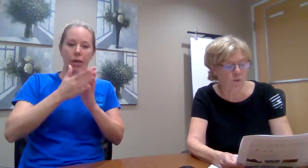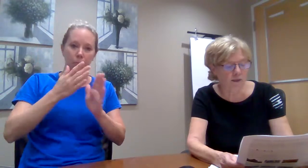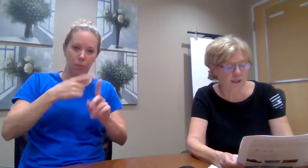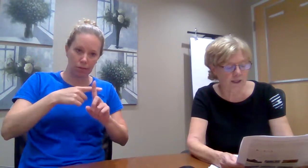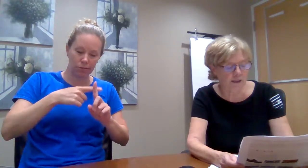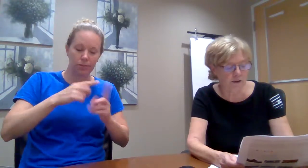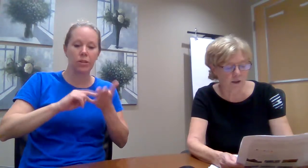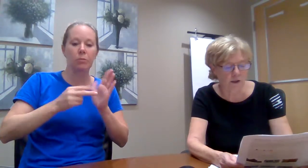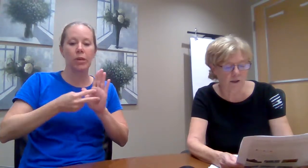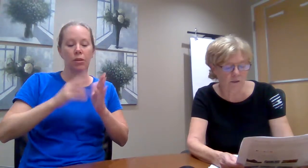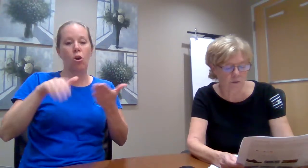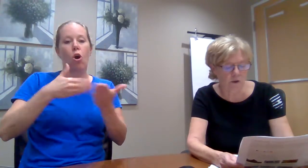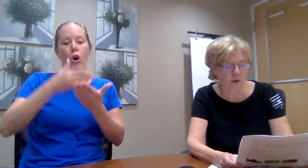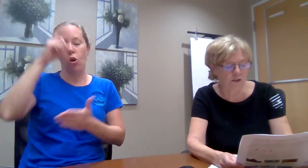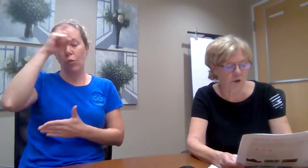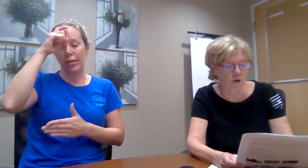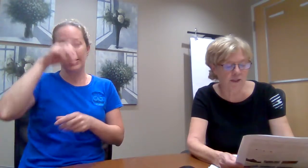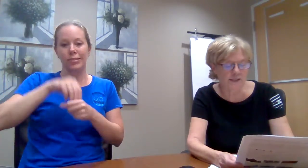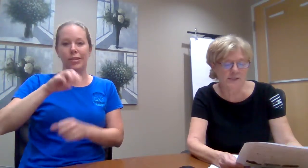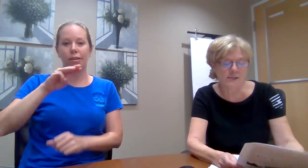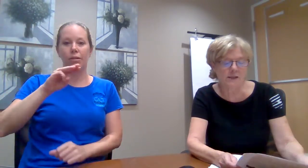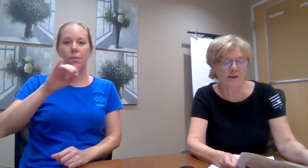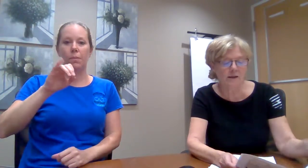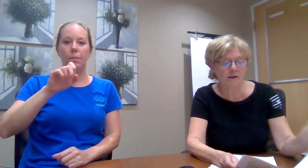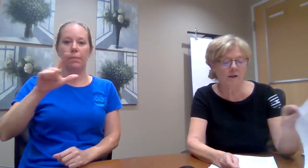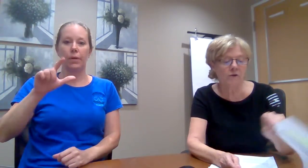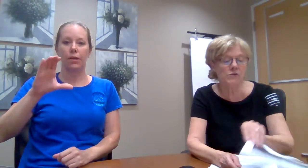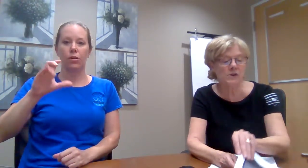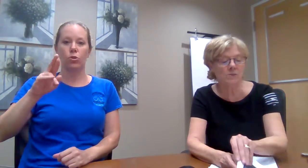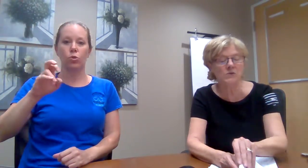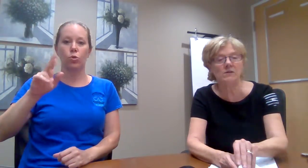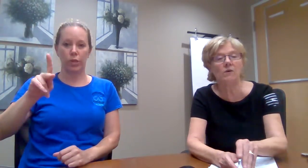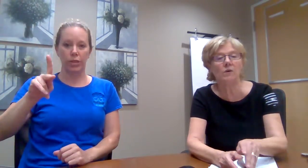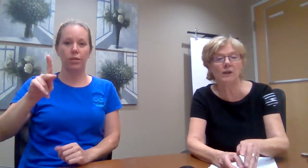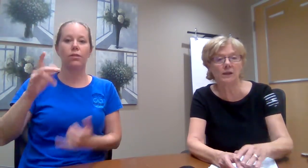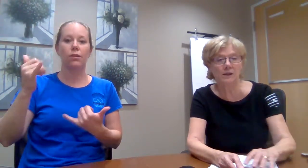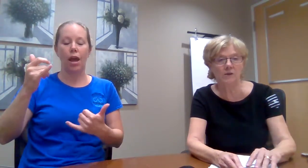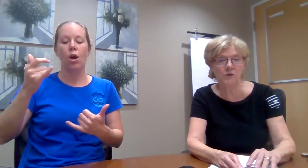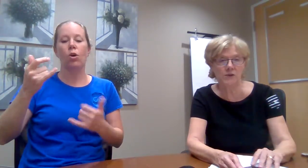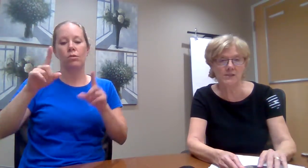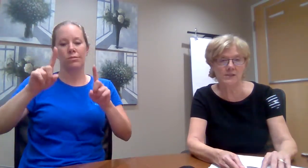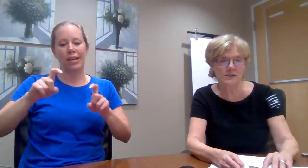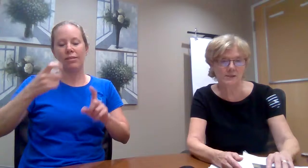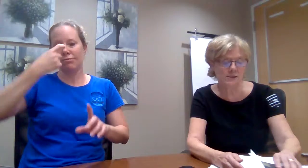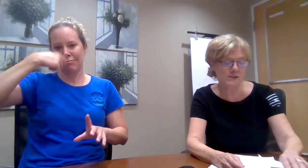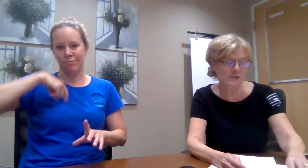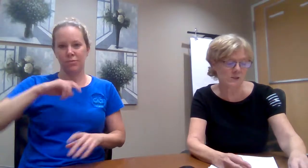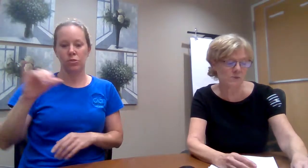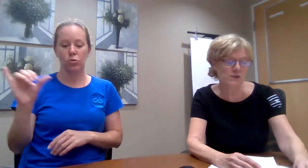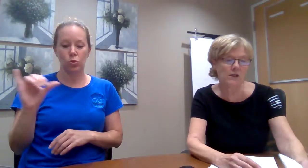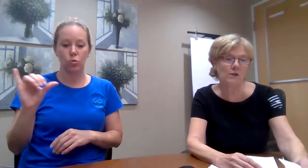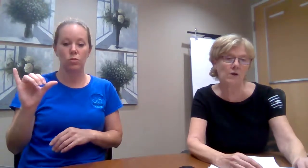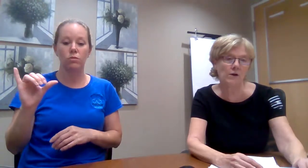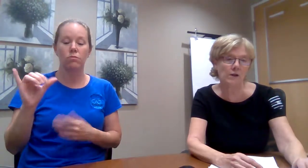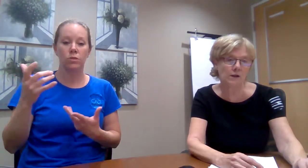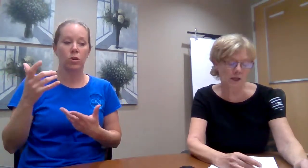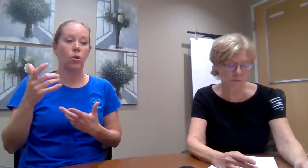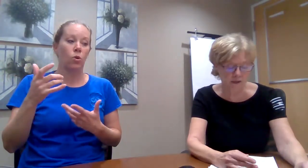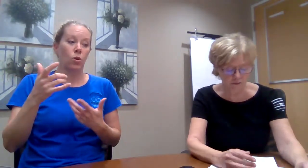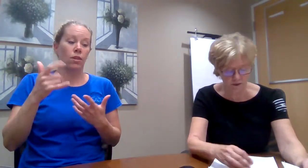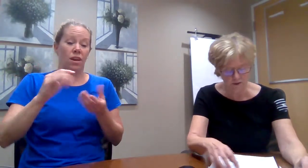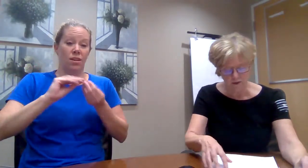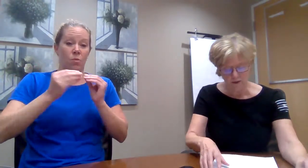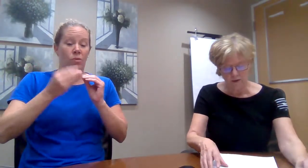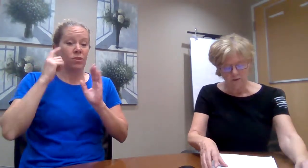home were undergoing testing. And those numbers have only increased since this particular article